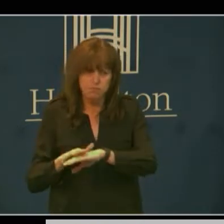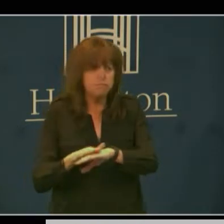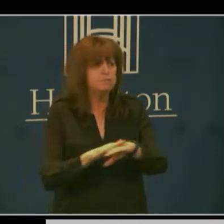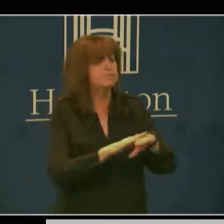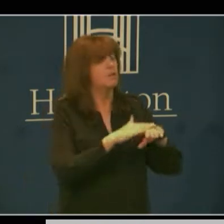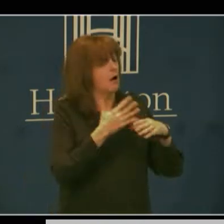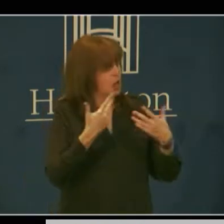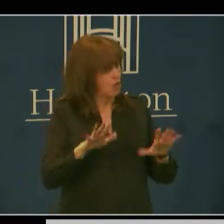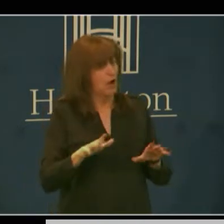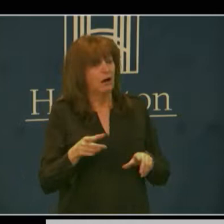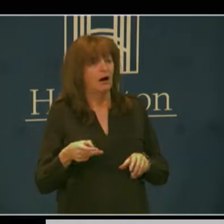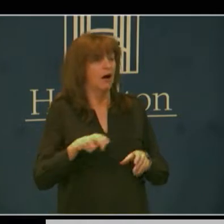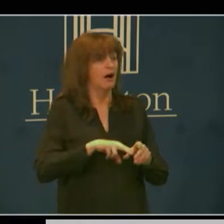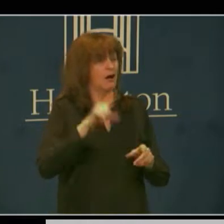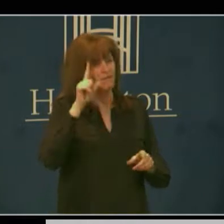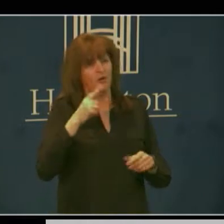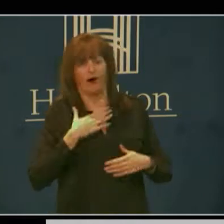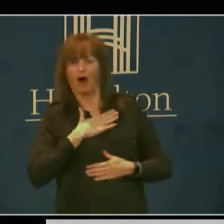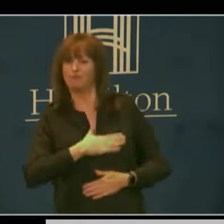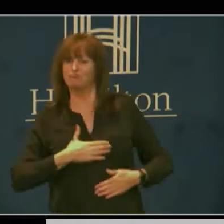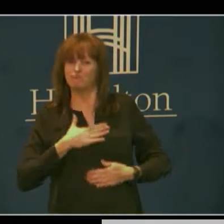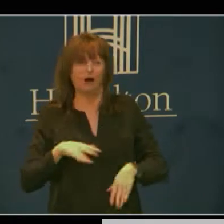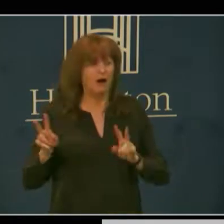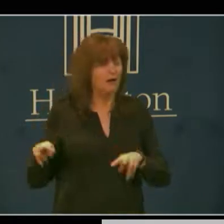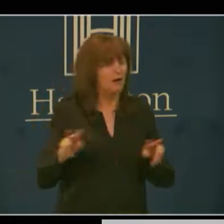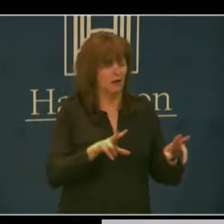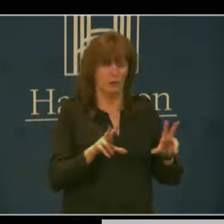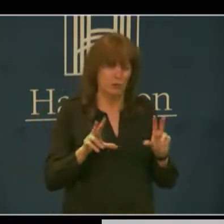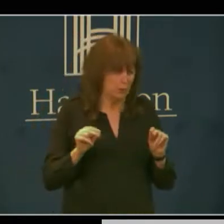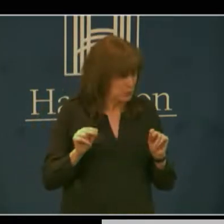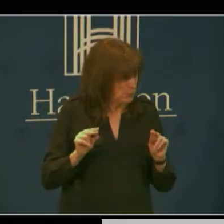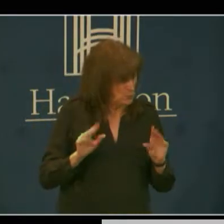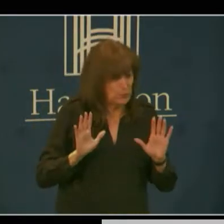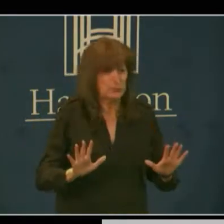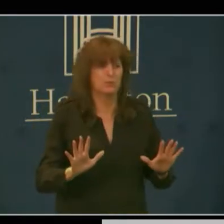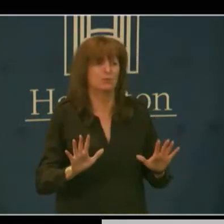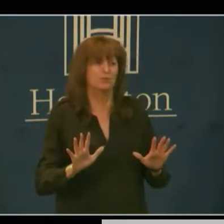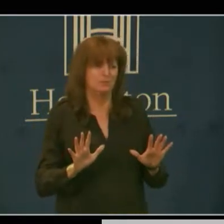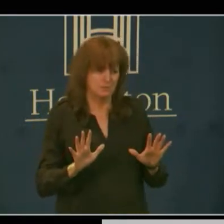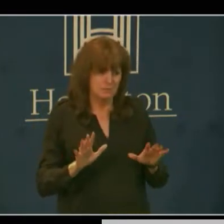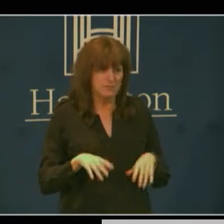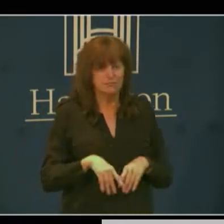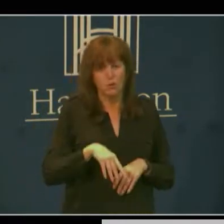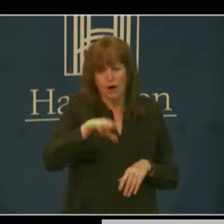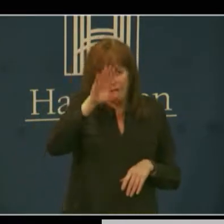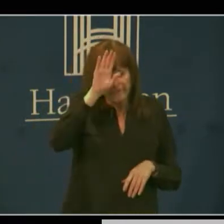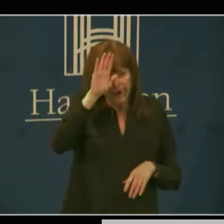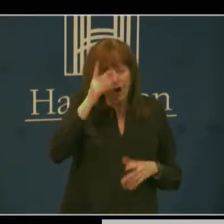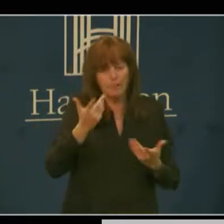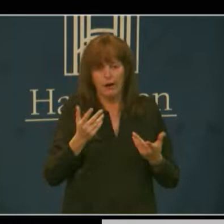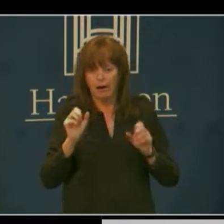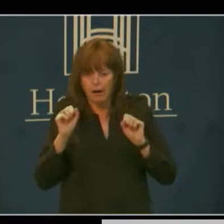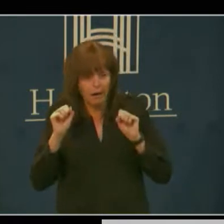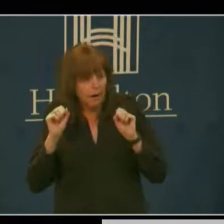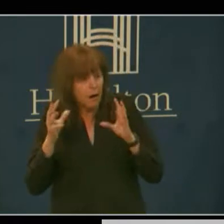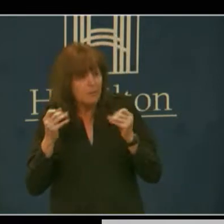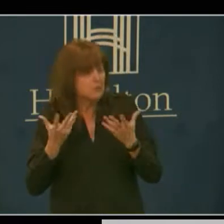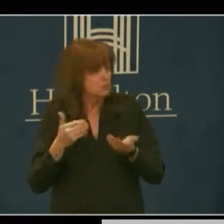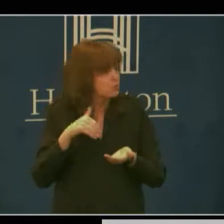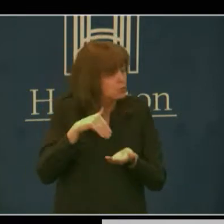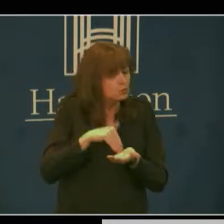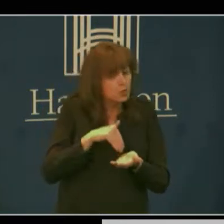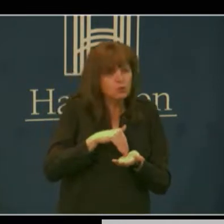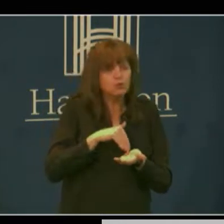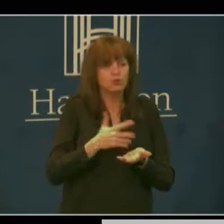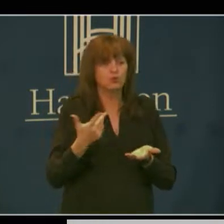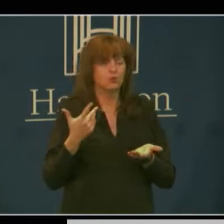not something there for your entertainment. It's there to get some of our first responders and some of the very important people, public health, that